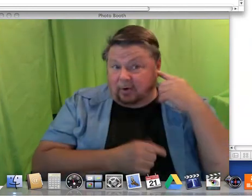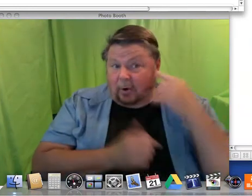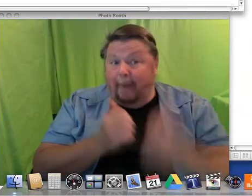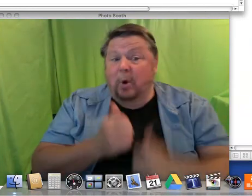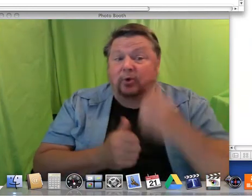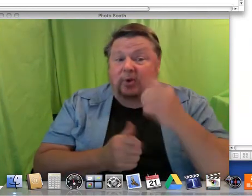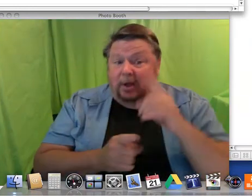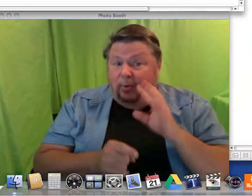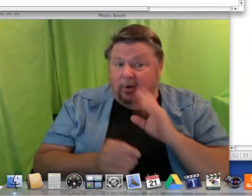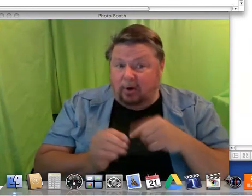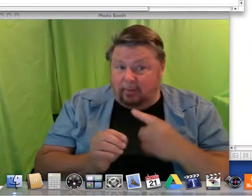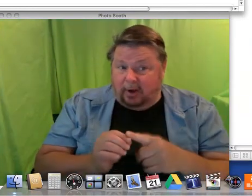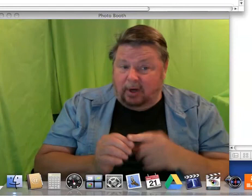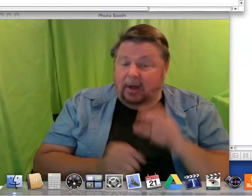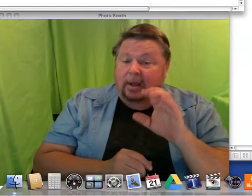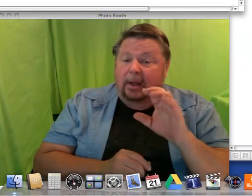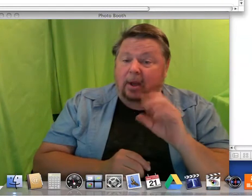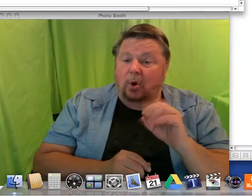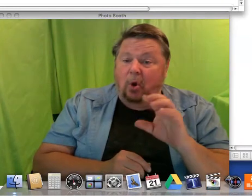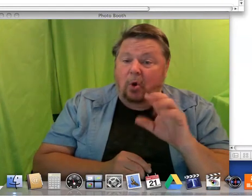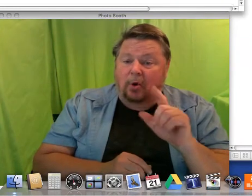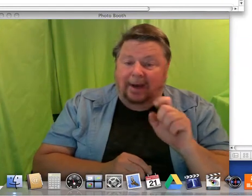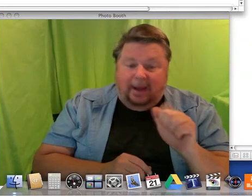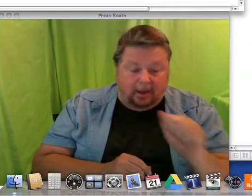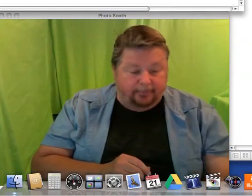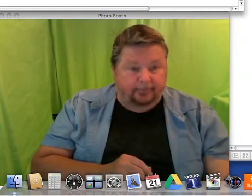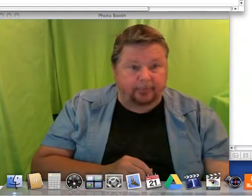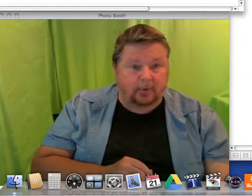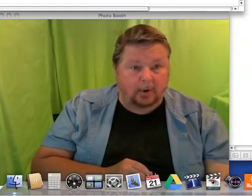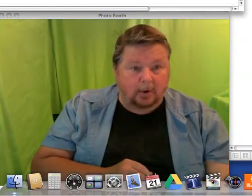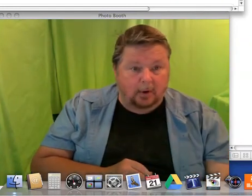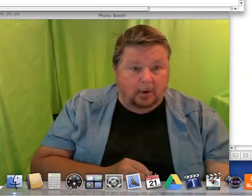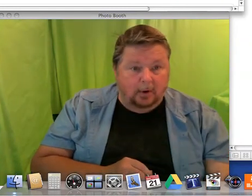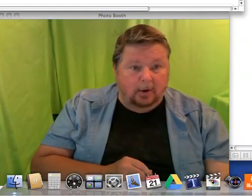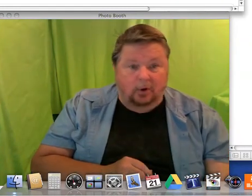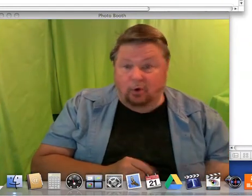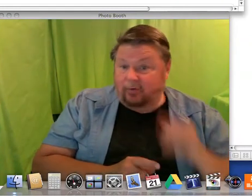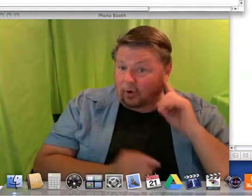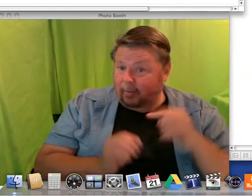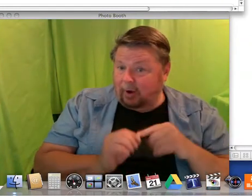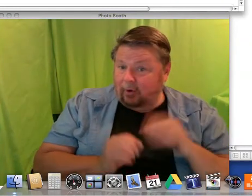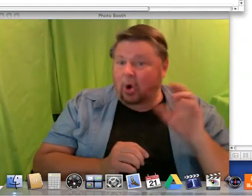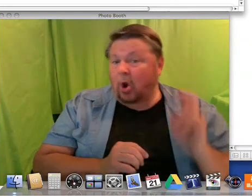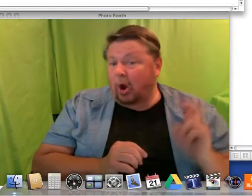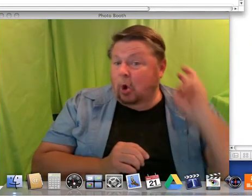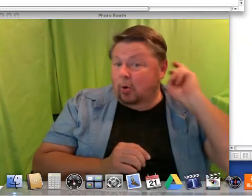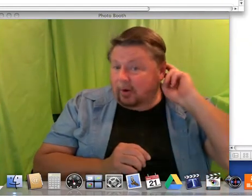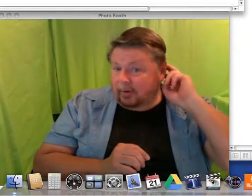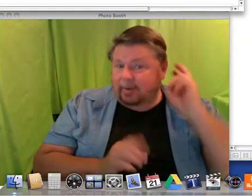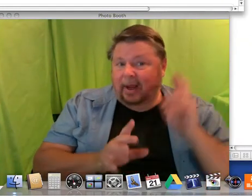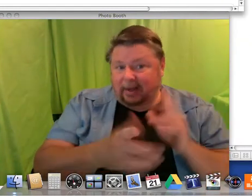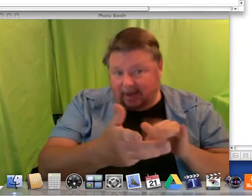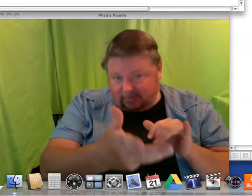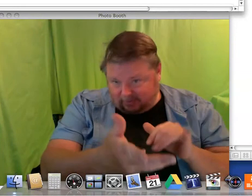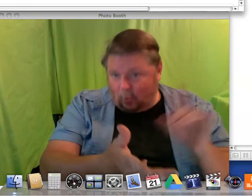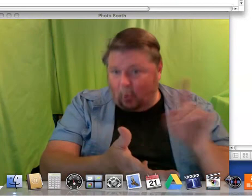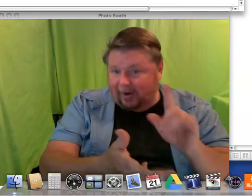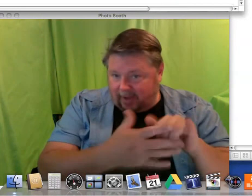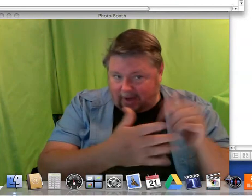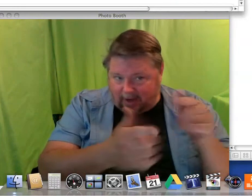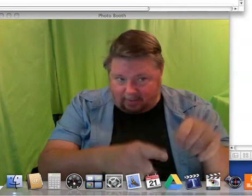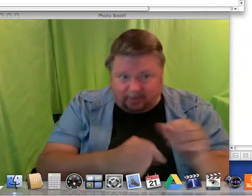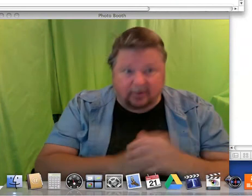ear, mostly we talk about the cochlea, and you've heard about a cochlear implant. That's